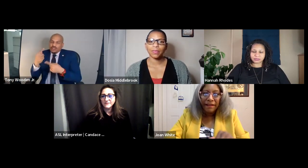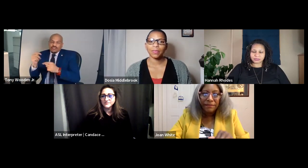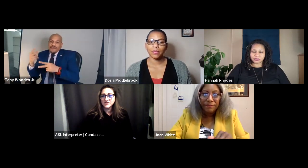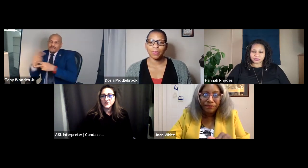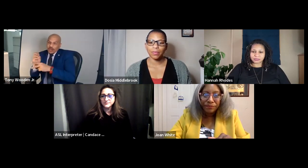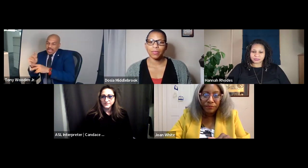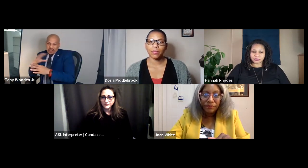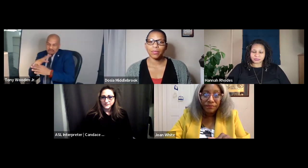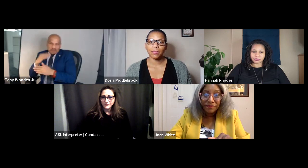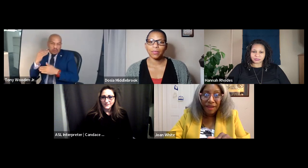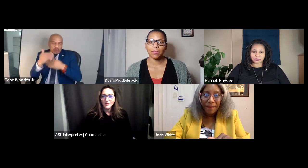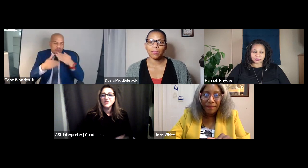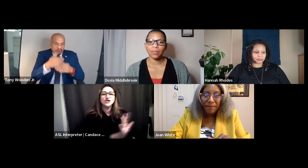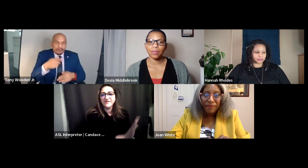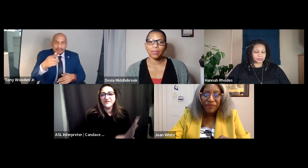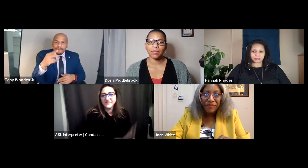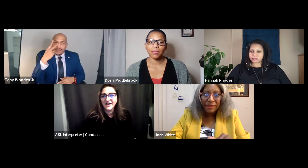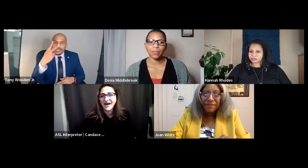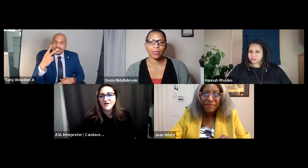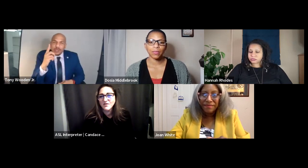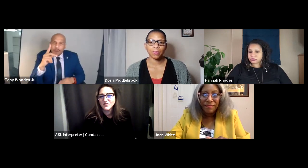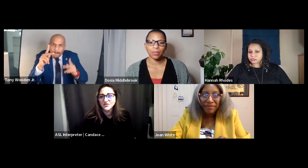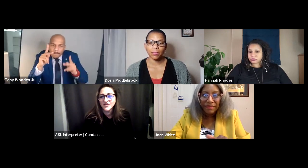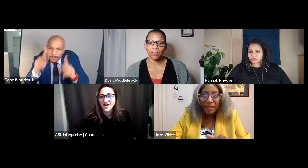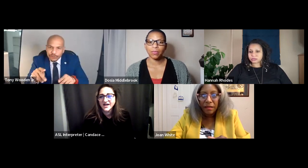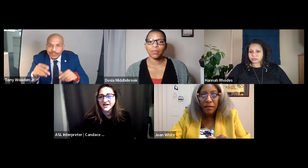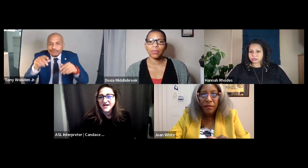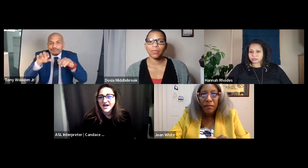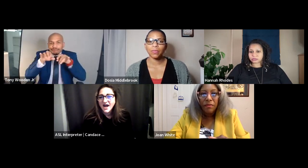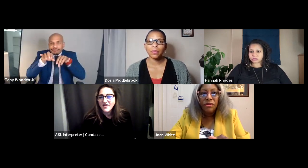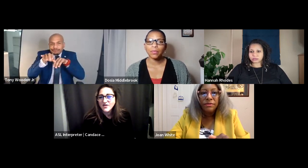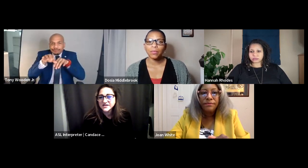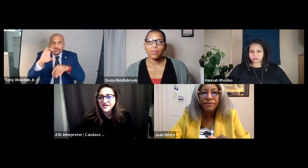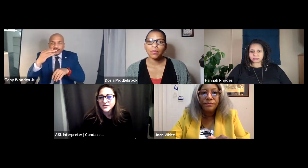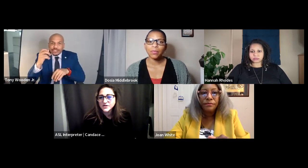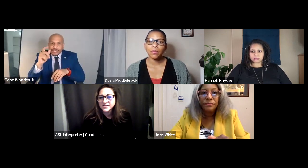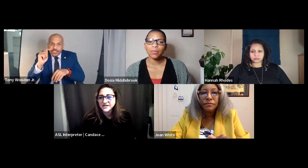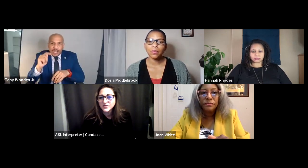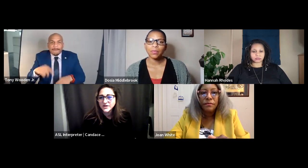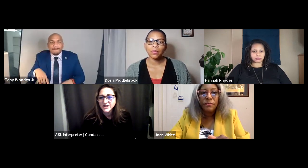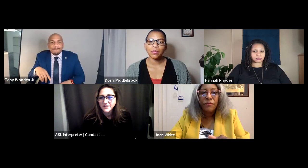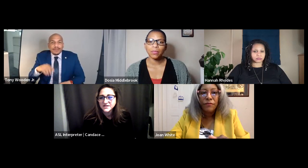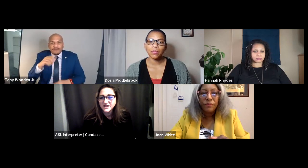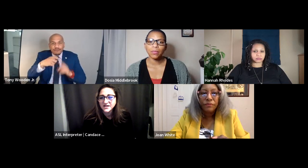Okay, so we're going to try to figure that out, but we'll move on. And there was another person. Okay,